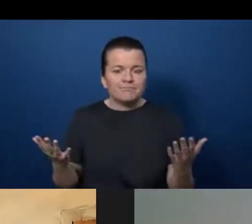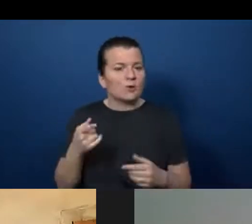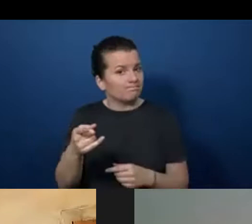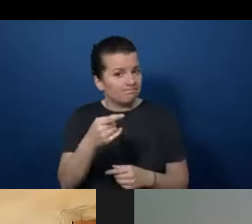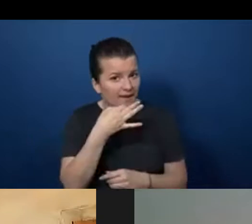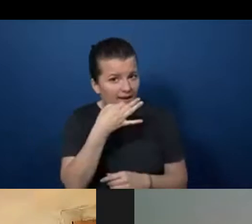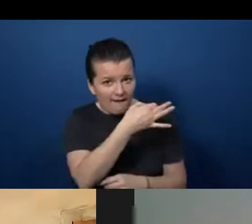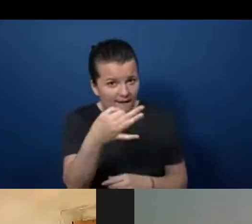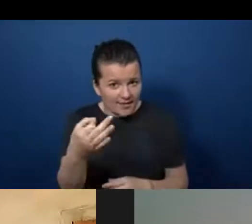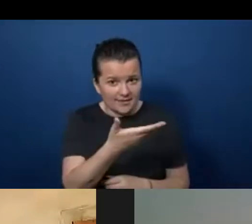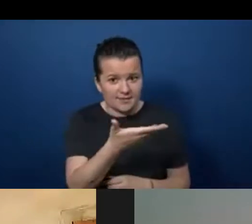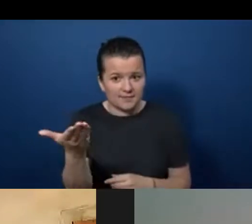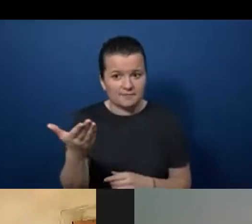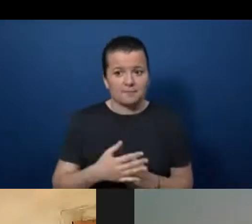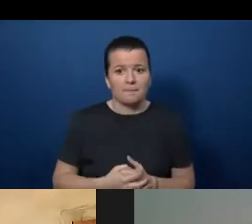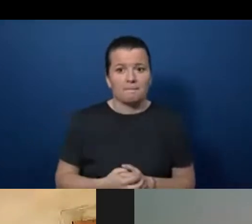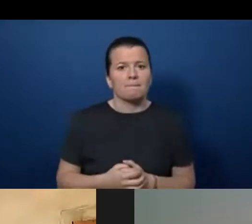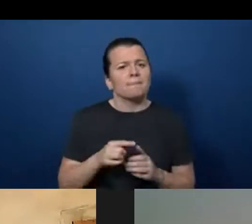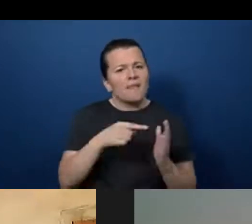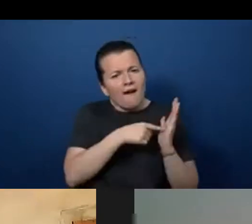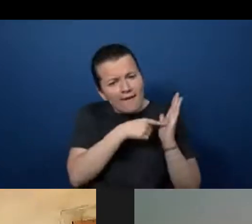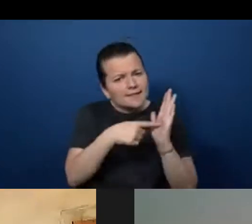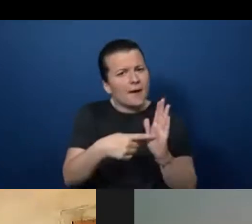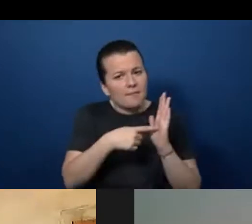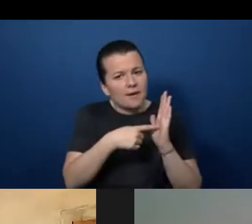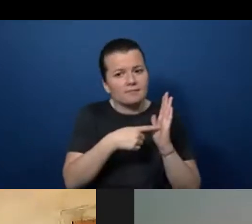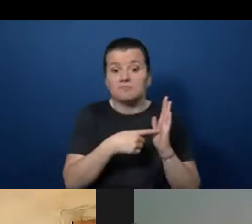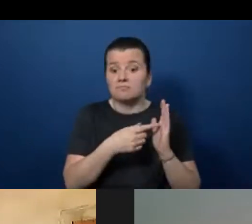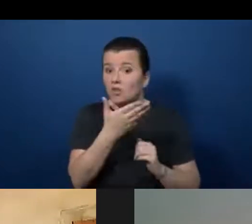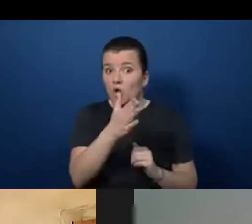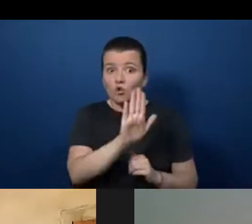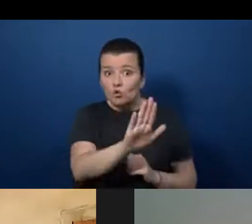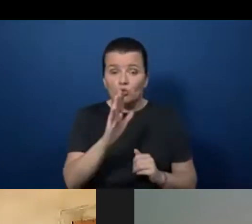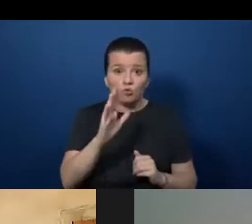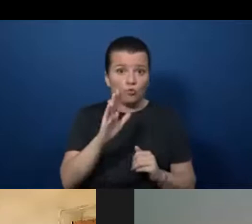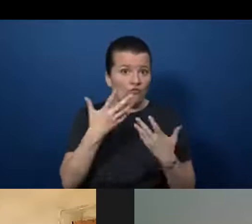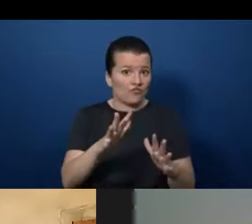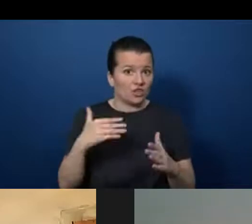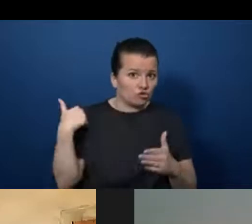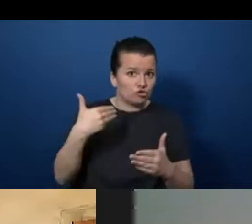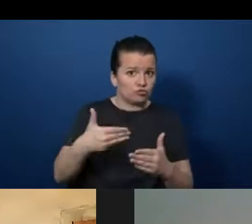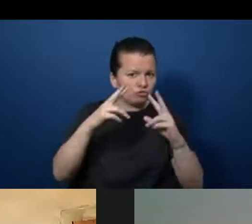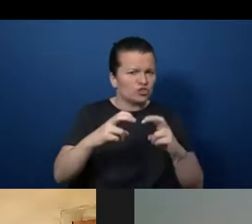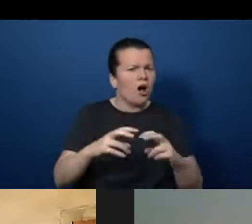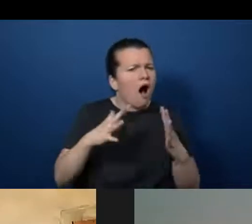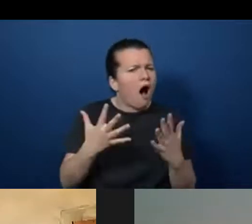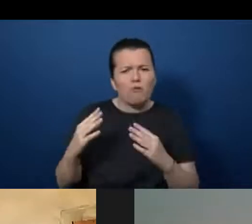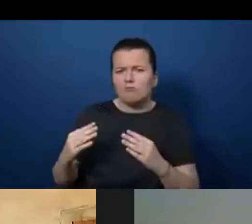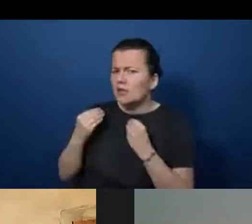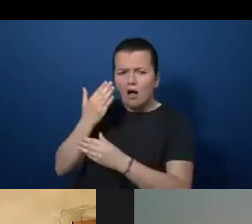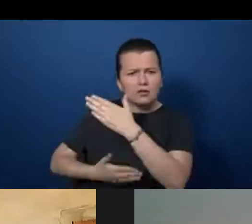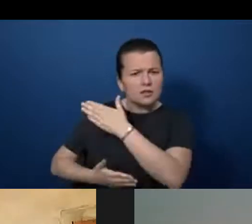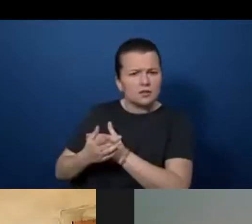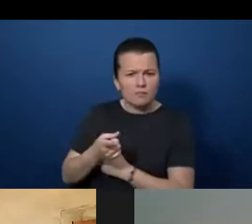give us concrete examples based on your experience of how young people living with